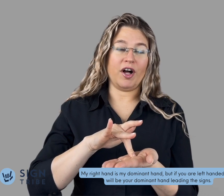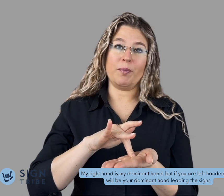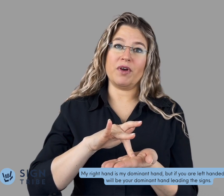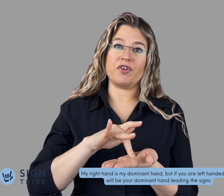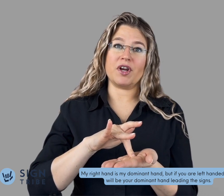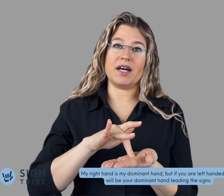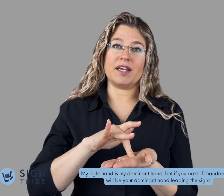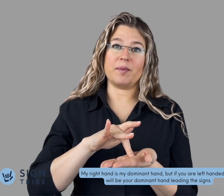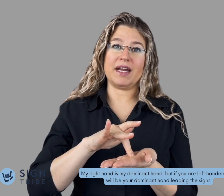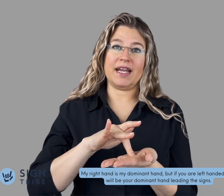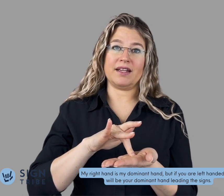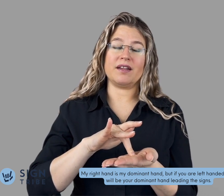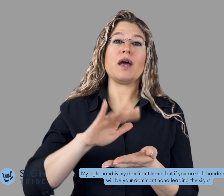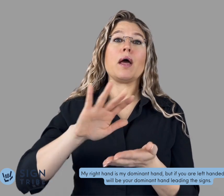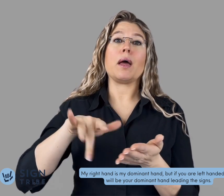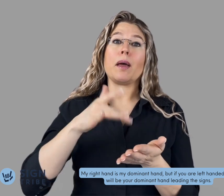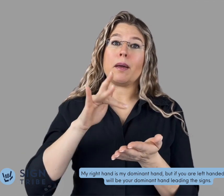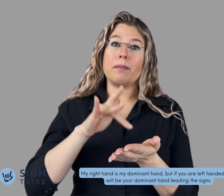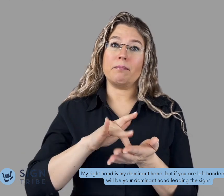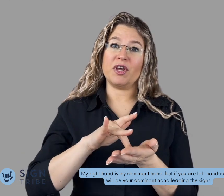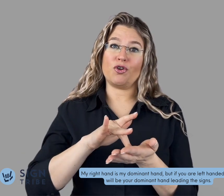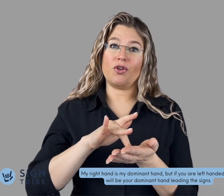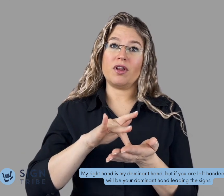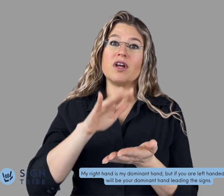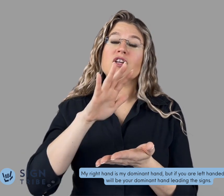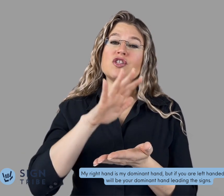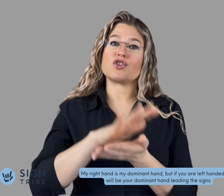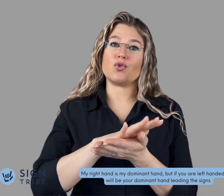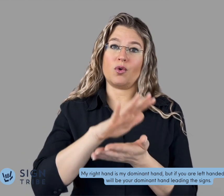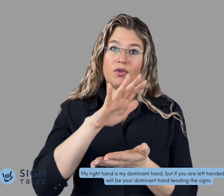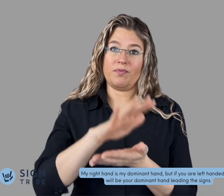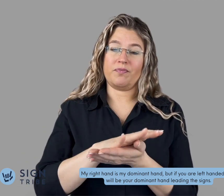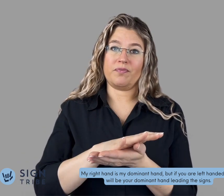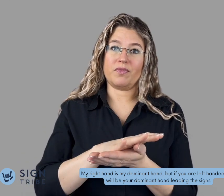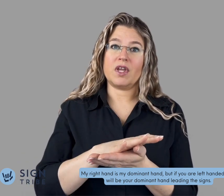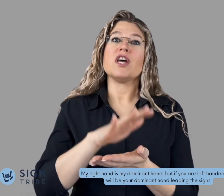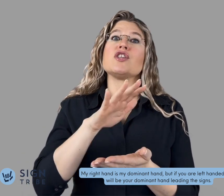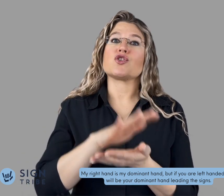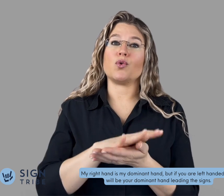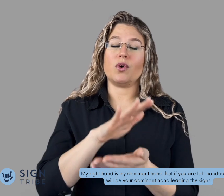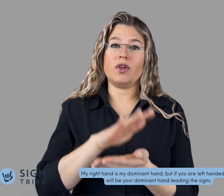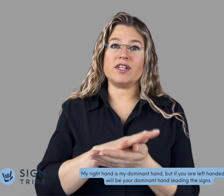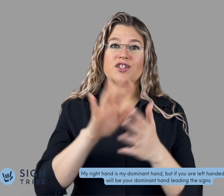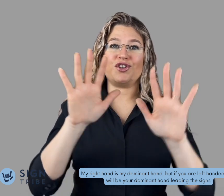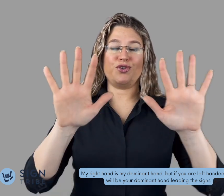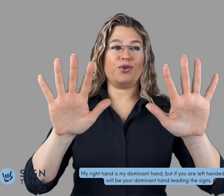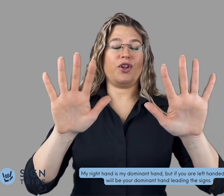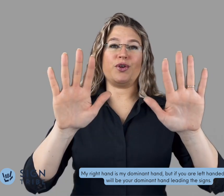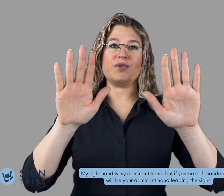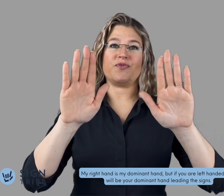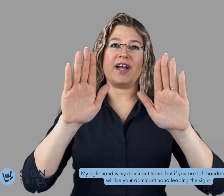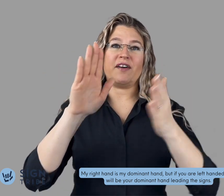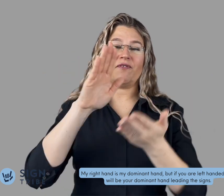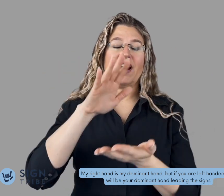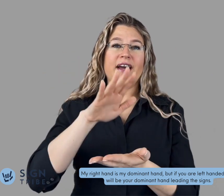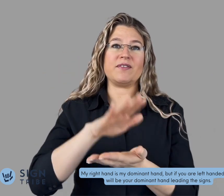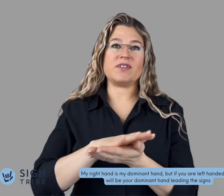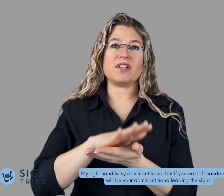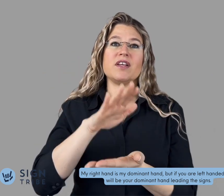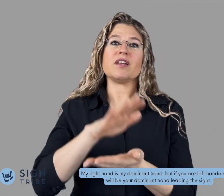of your non-dominant hand. Middle school. School is 2 closed flat 5s